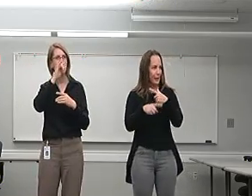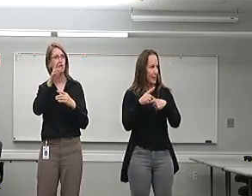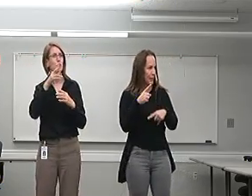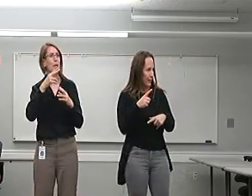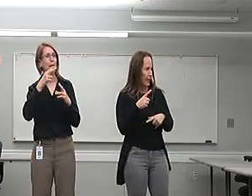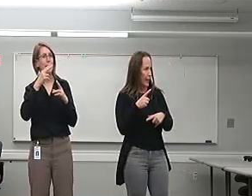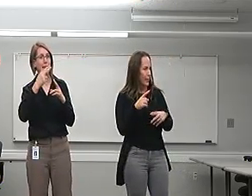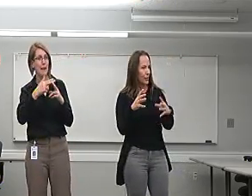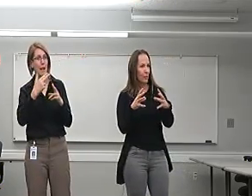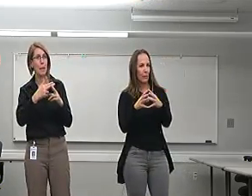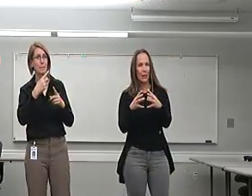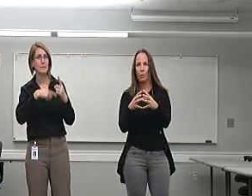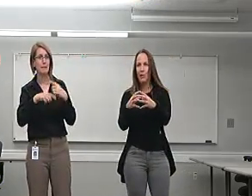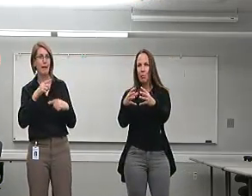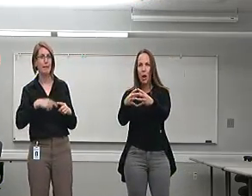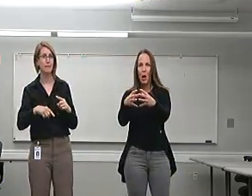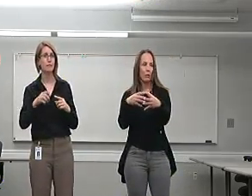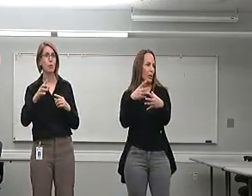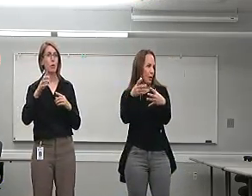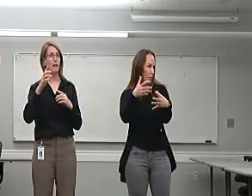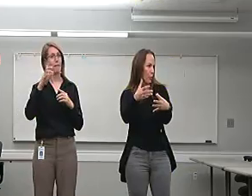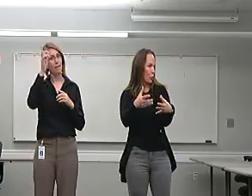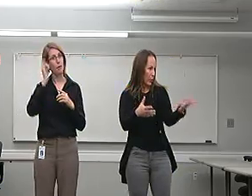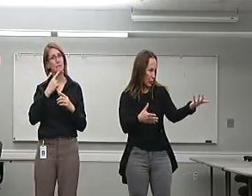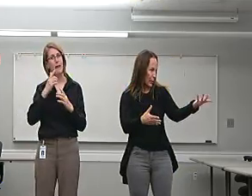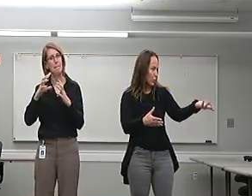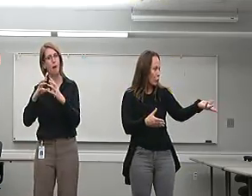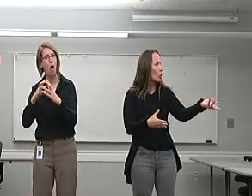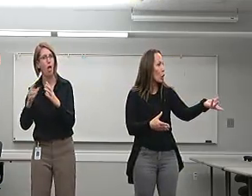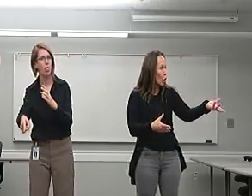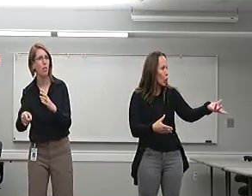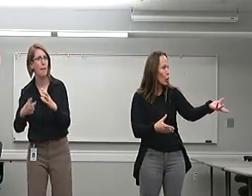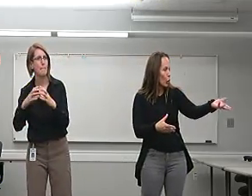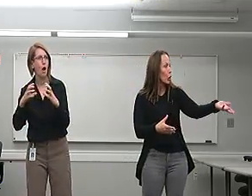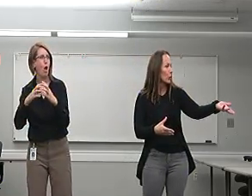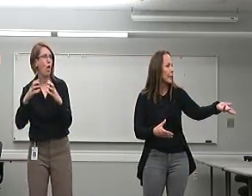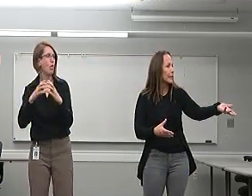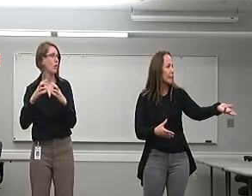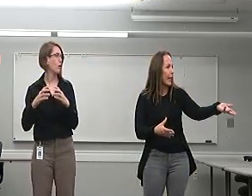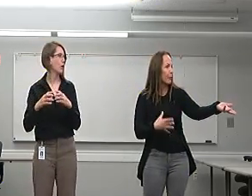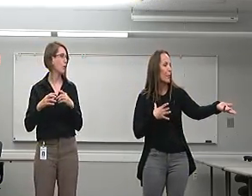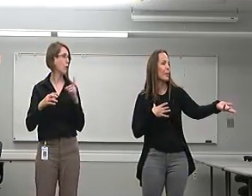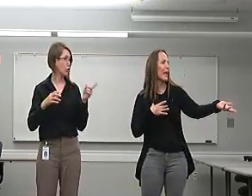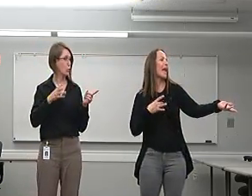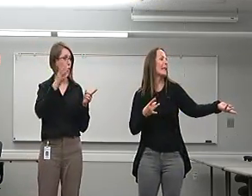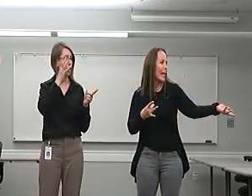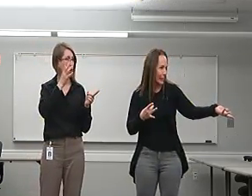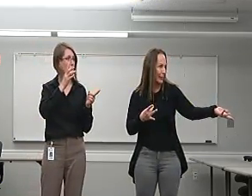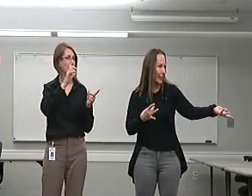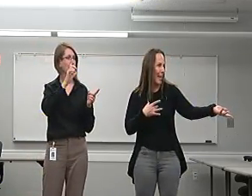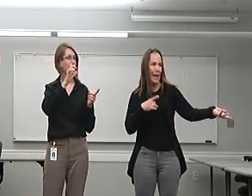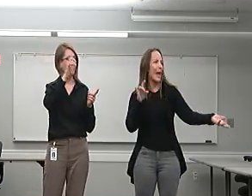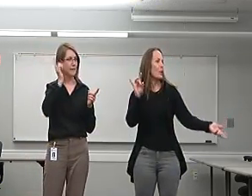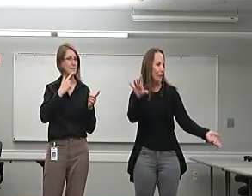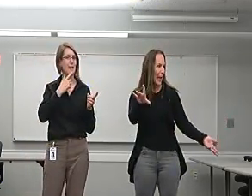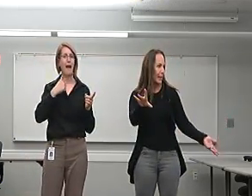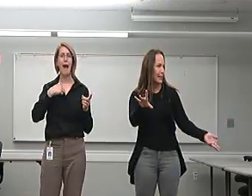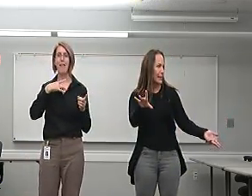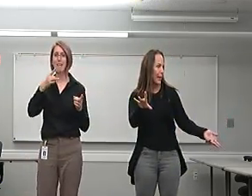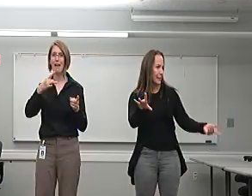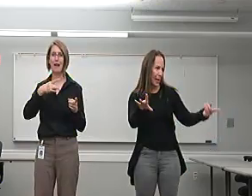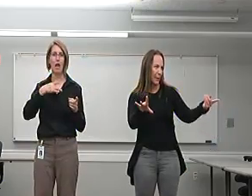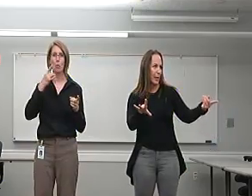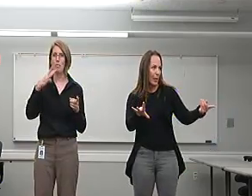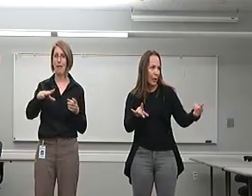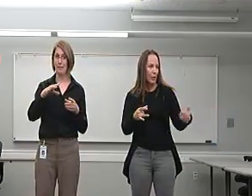So Leah would say ball or appropriate, like you heard Leah say probably I like and I don't like in signing time.